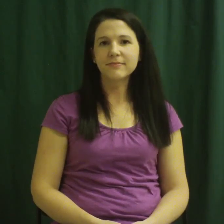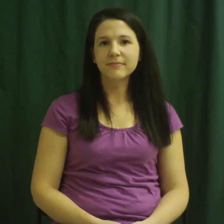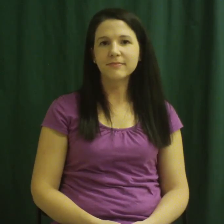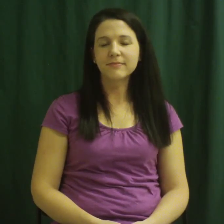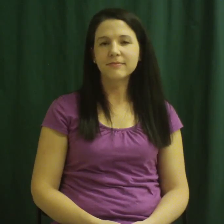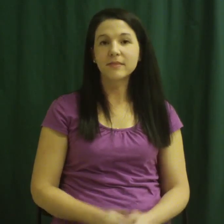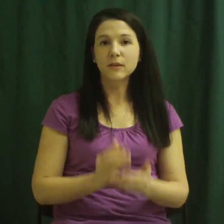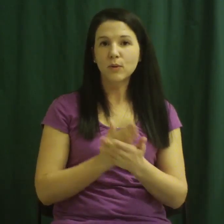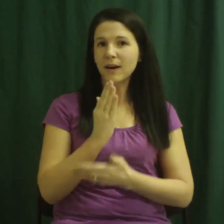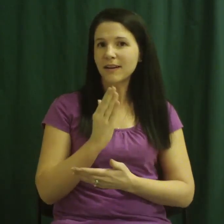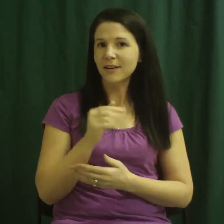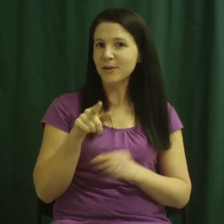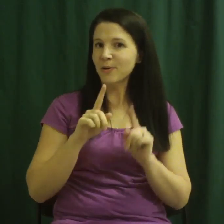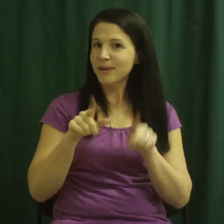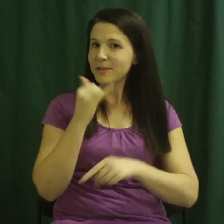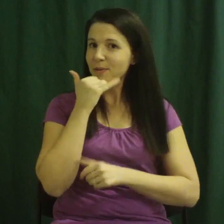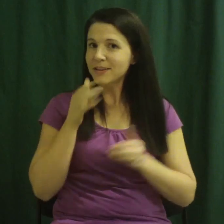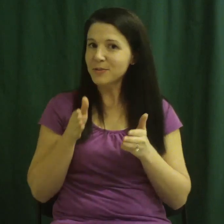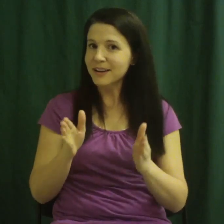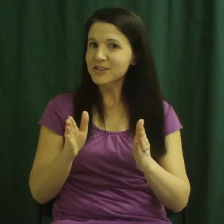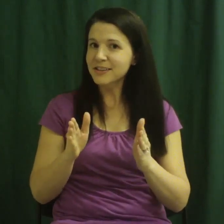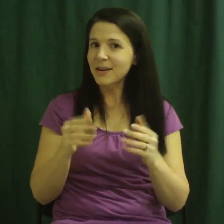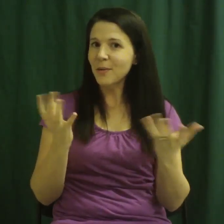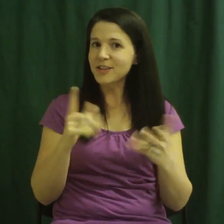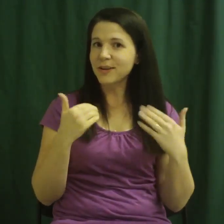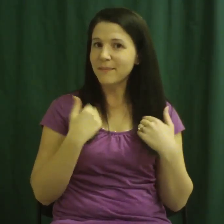Are you going the wrong direction? What did you have before?